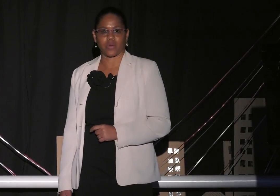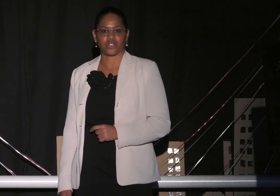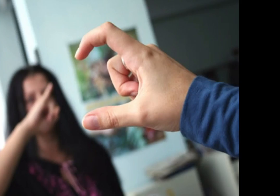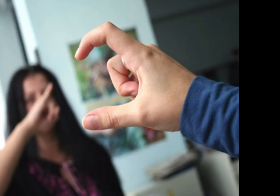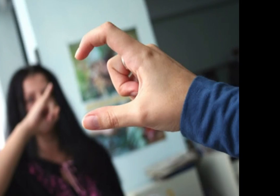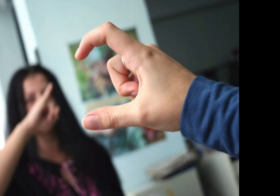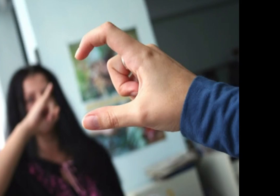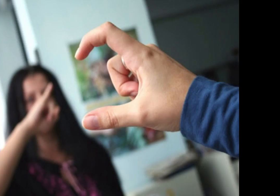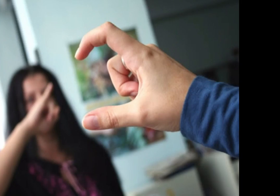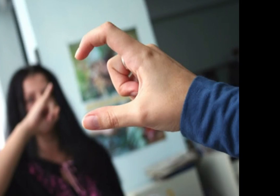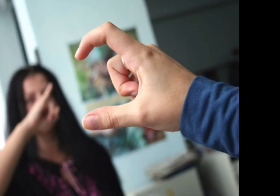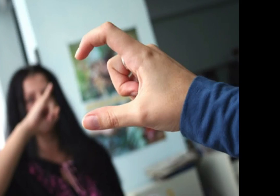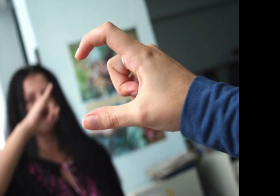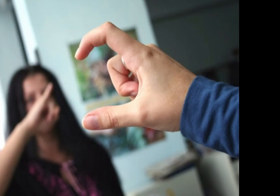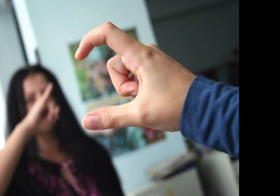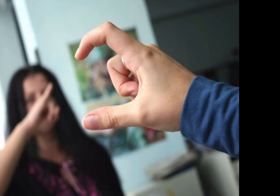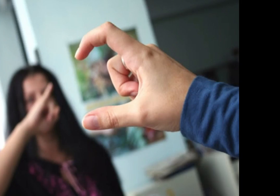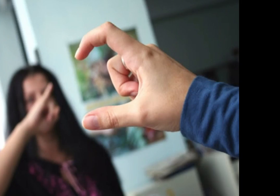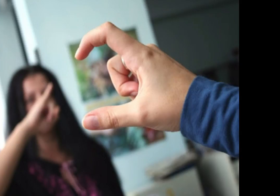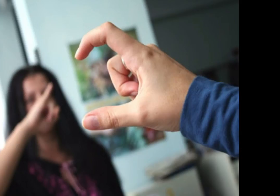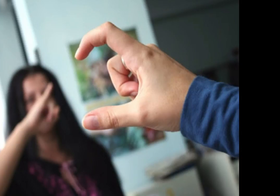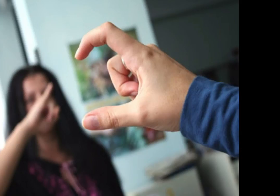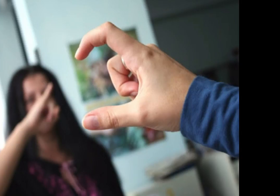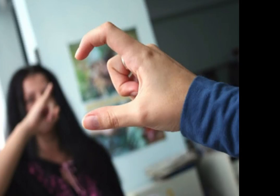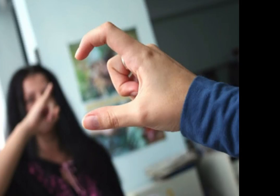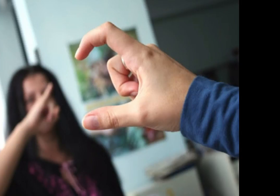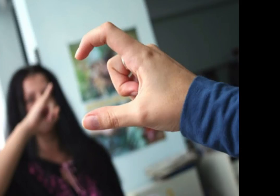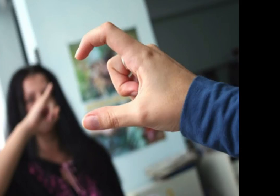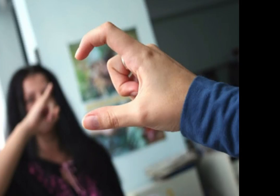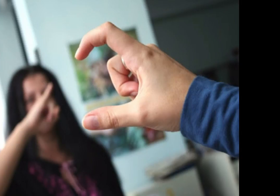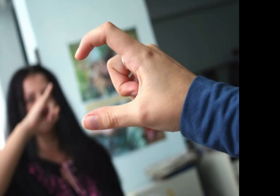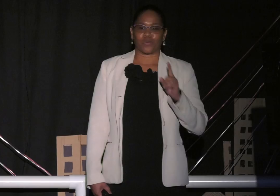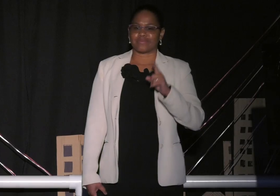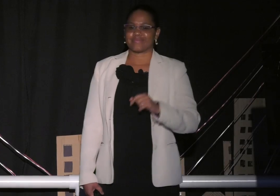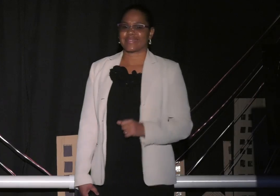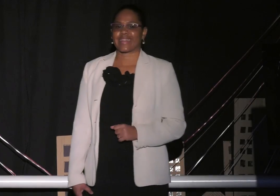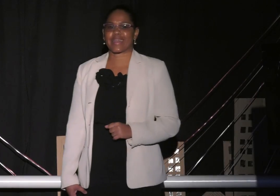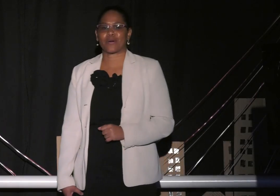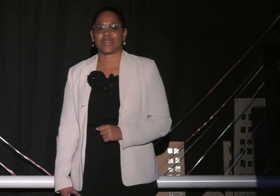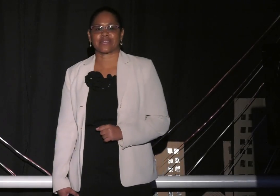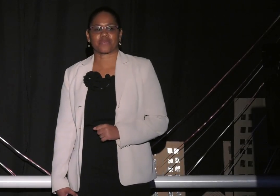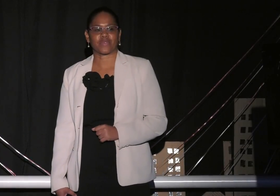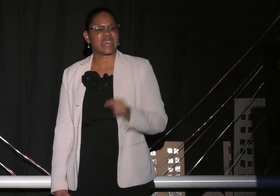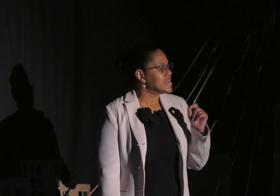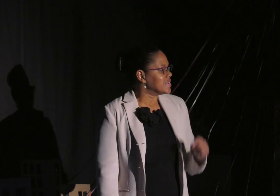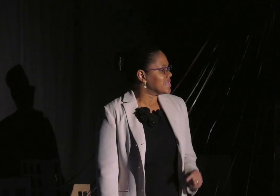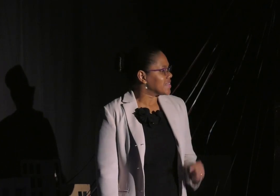language. She taught me to communicate with her. Now, think about this.